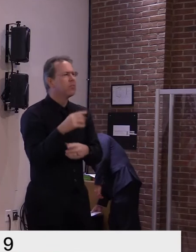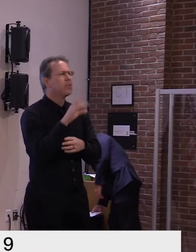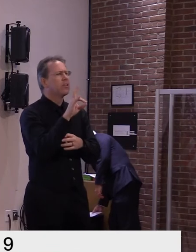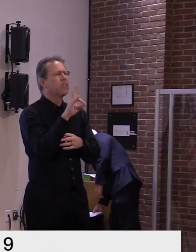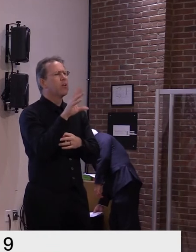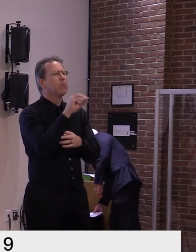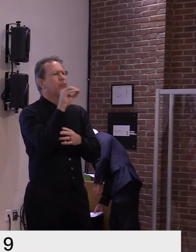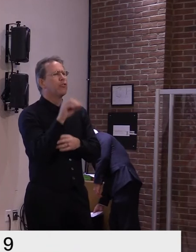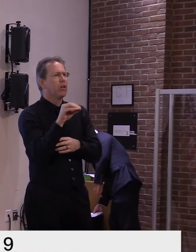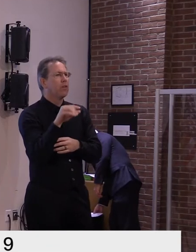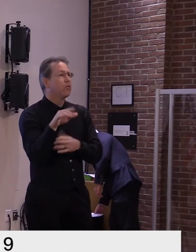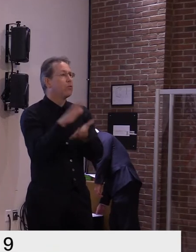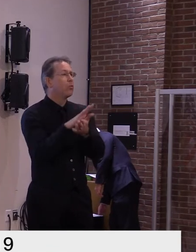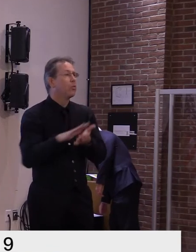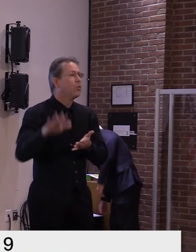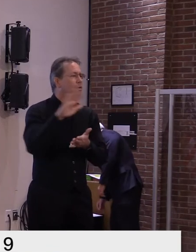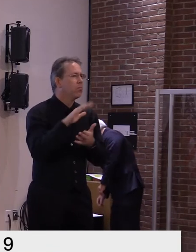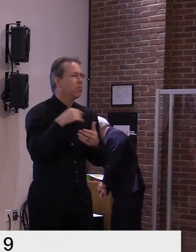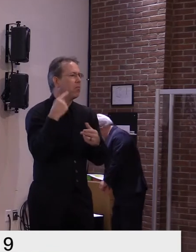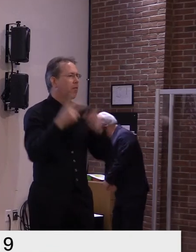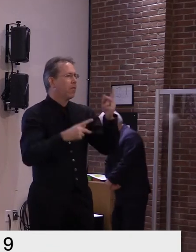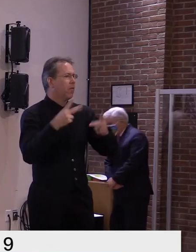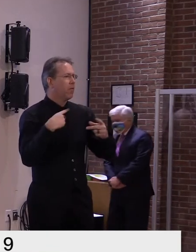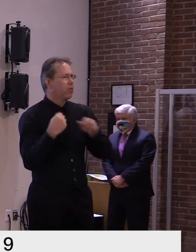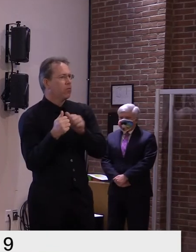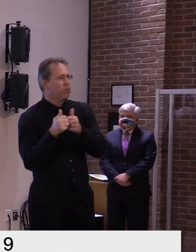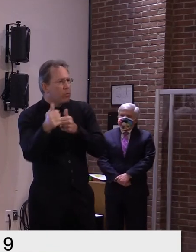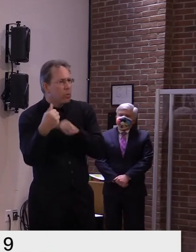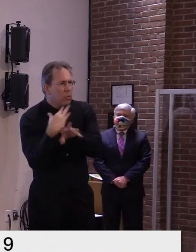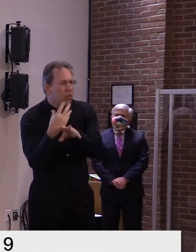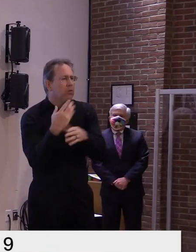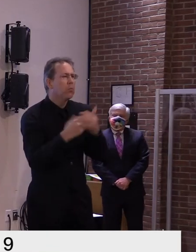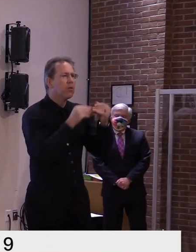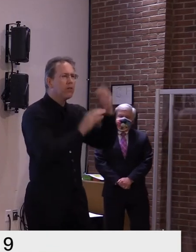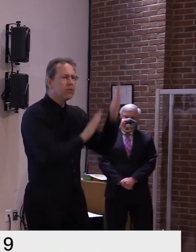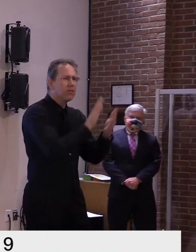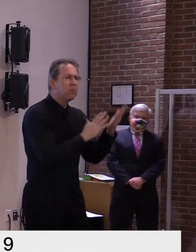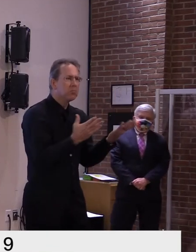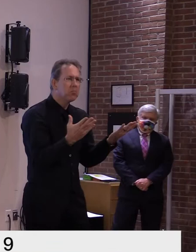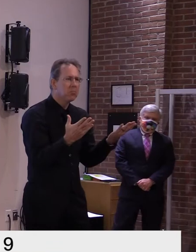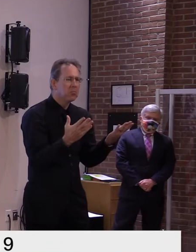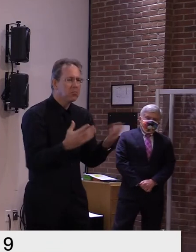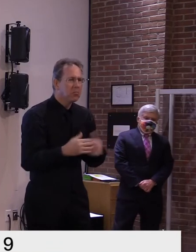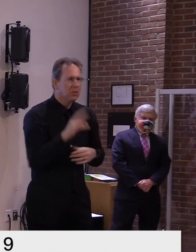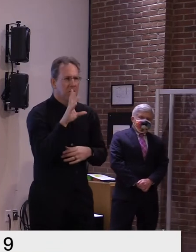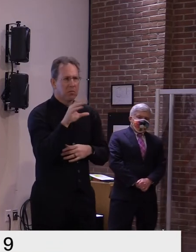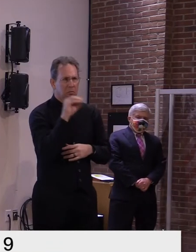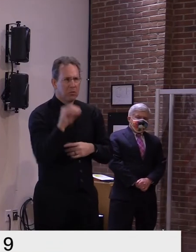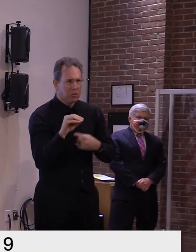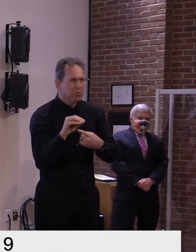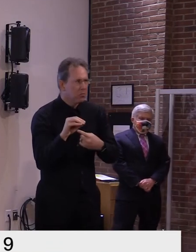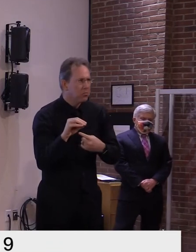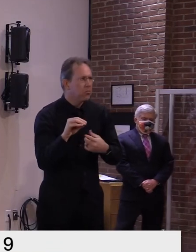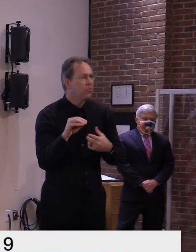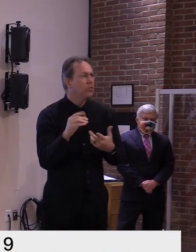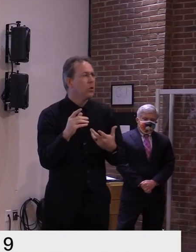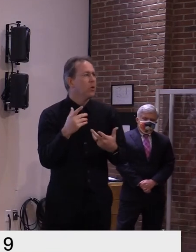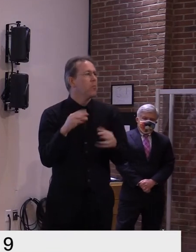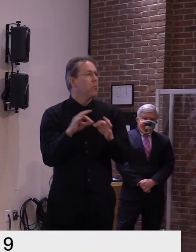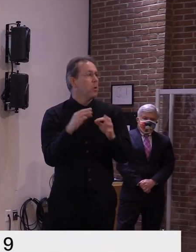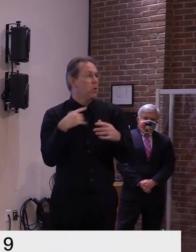level after the initial reopening period. But we keep, on a monthly basis, keep an eye on that data. We'll see how it plays